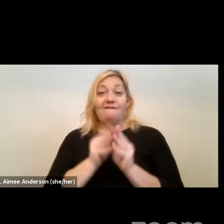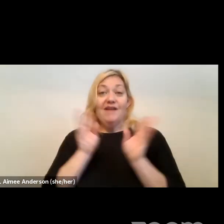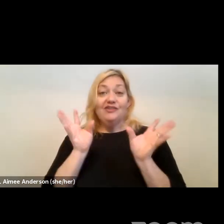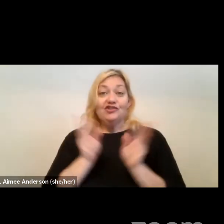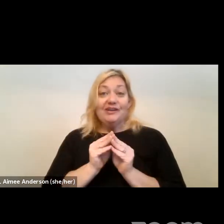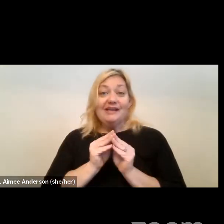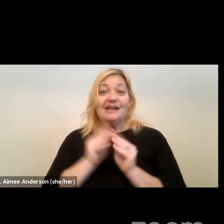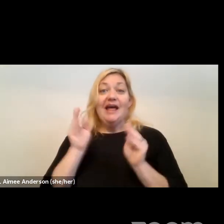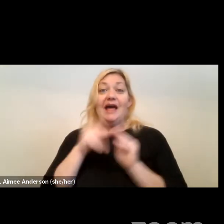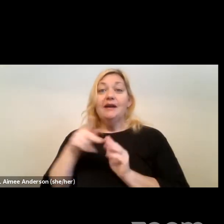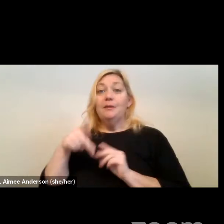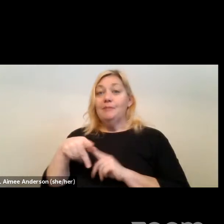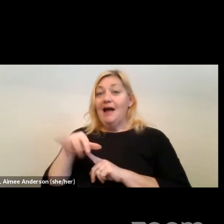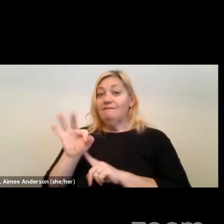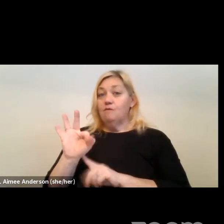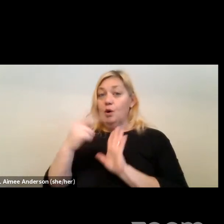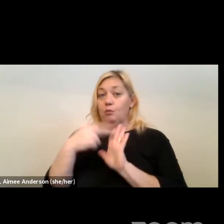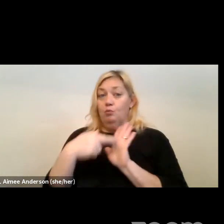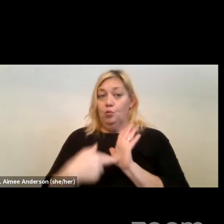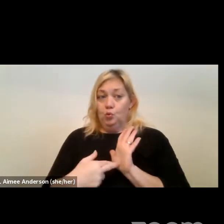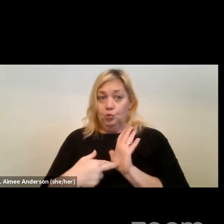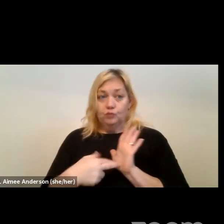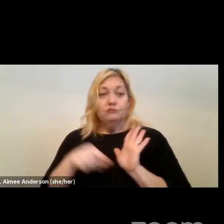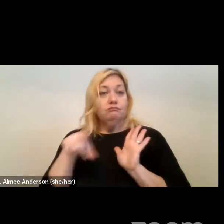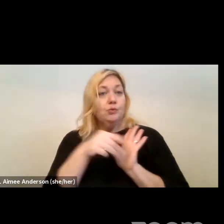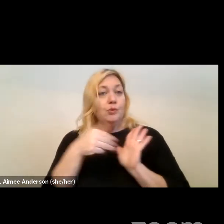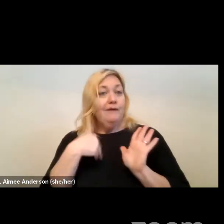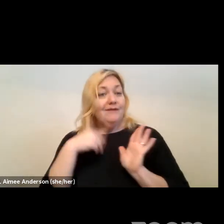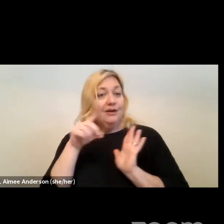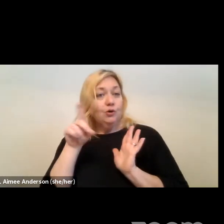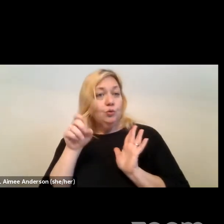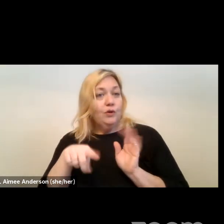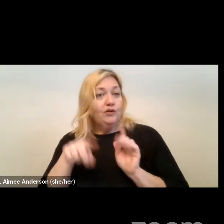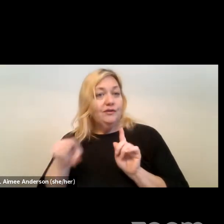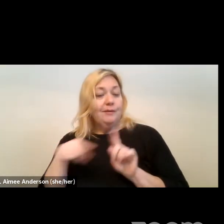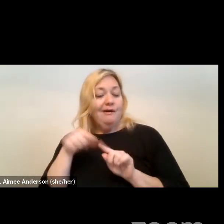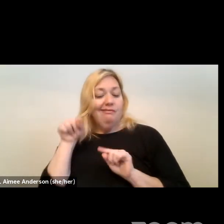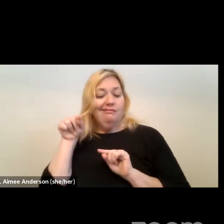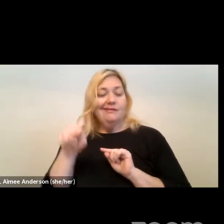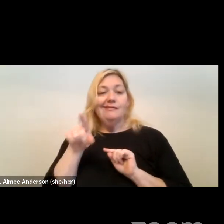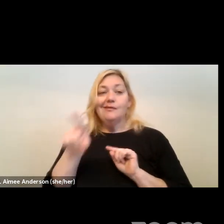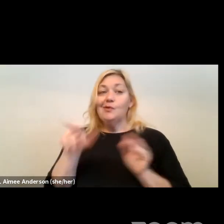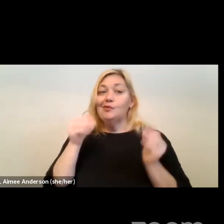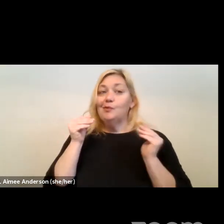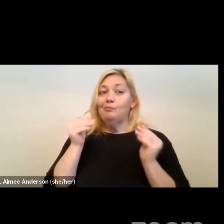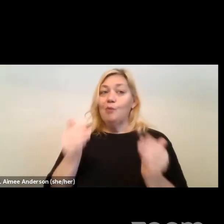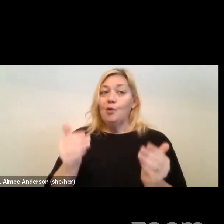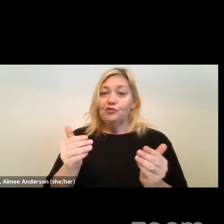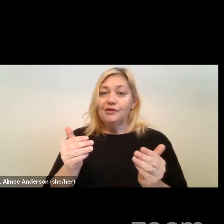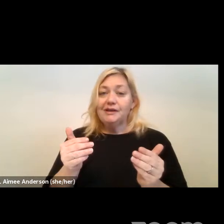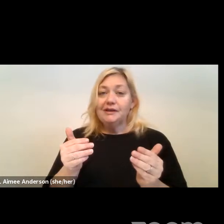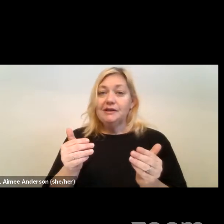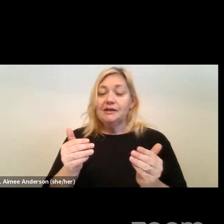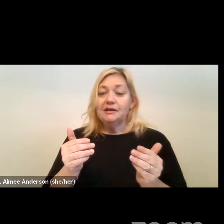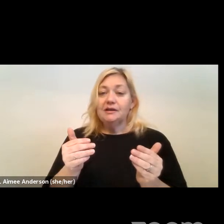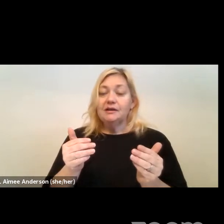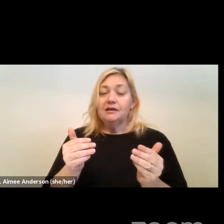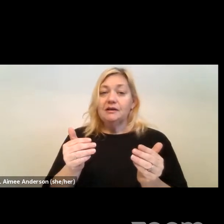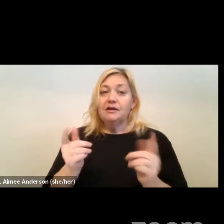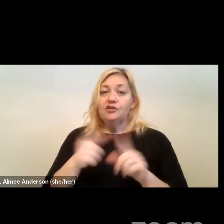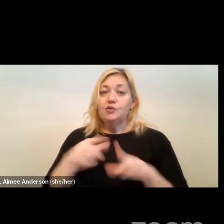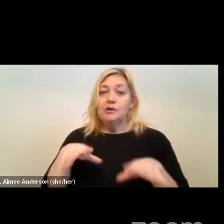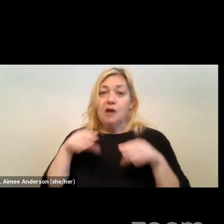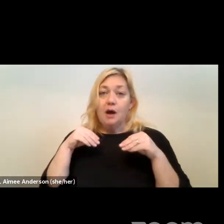and platform rules. Does anyone have any questions about this? And there is a motion to a motion to